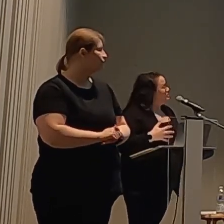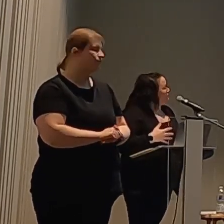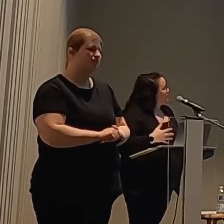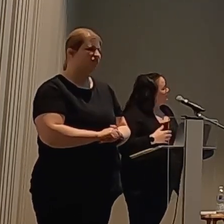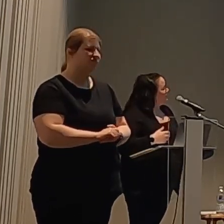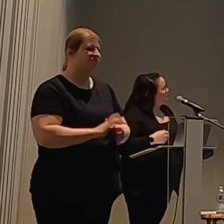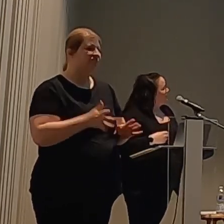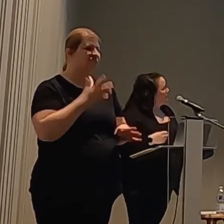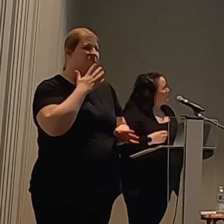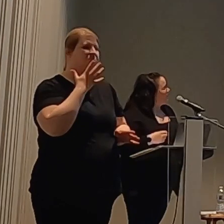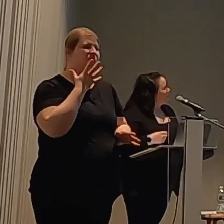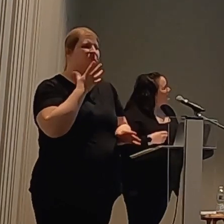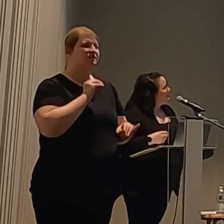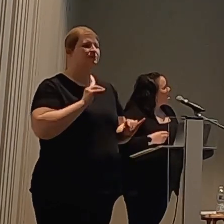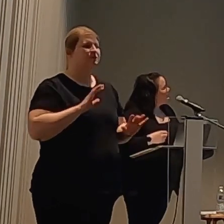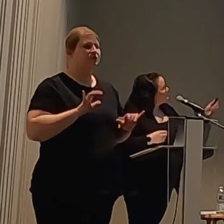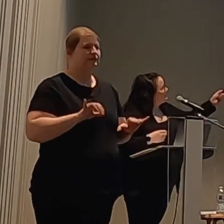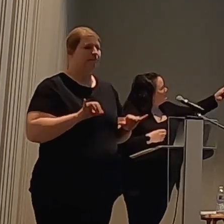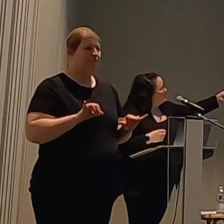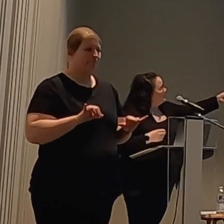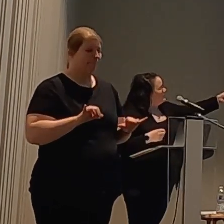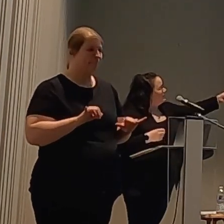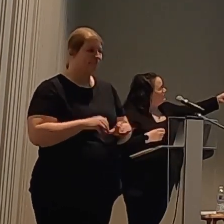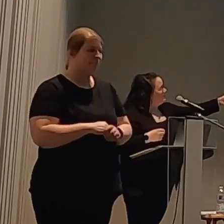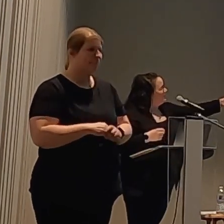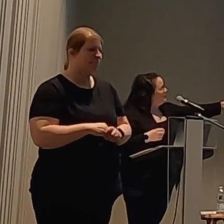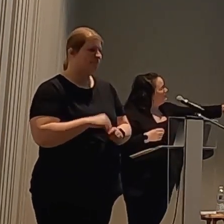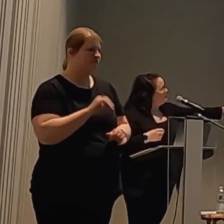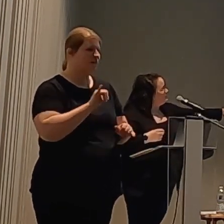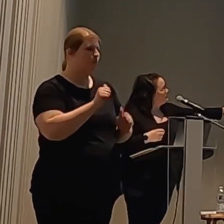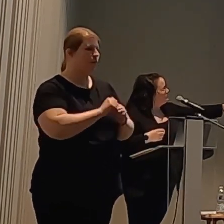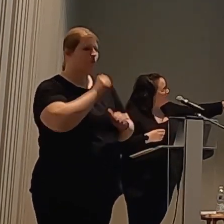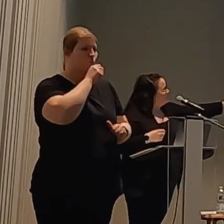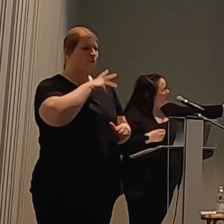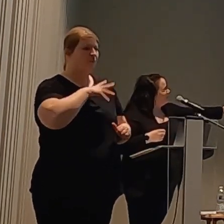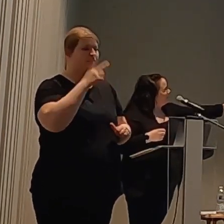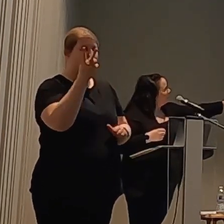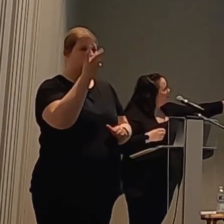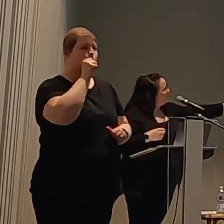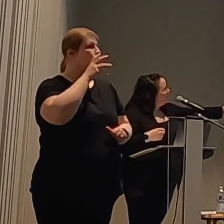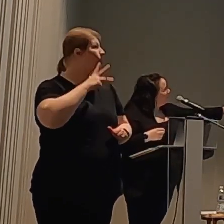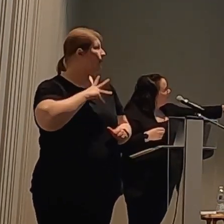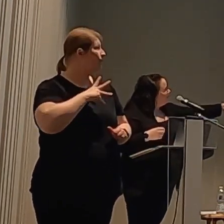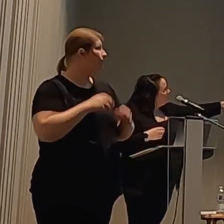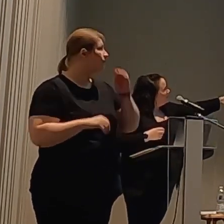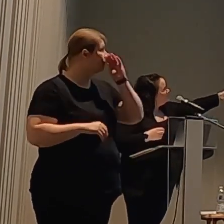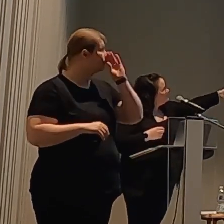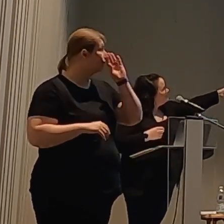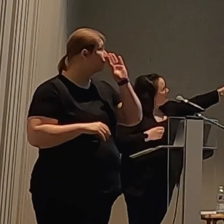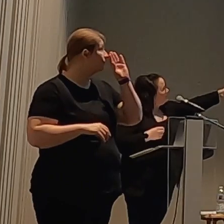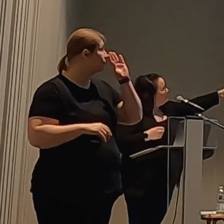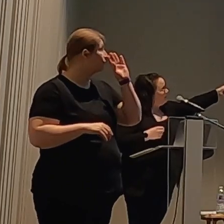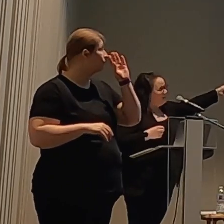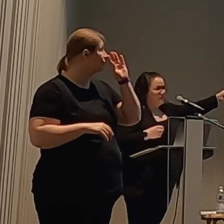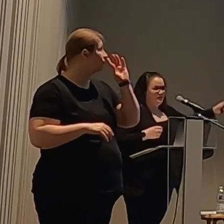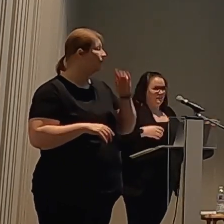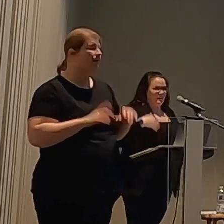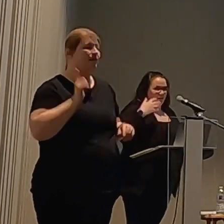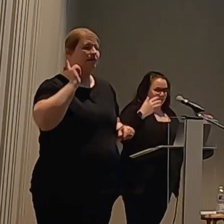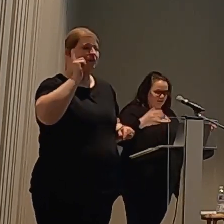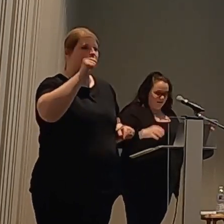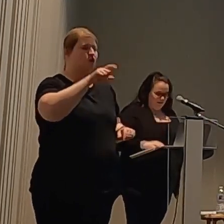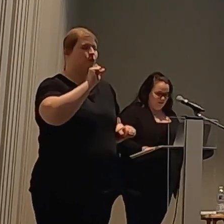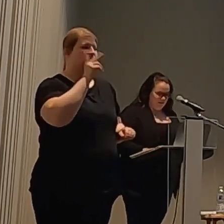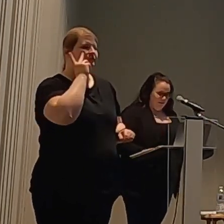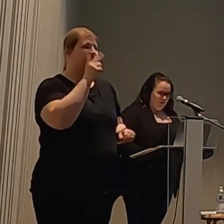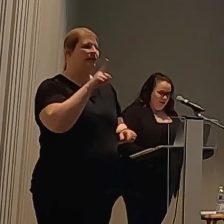too much different than the final work. Same thing with the women, these two women here. But you can see later on he goes in and